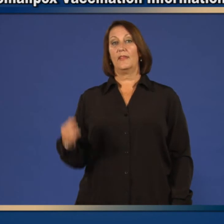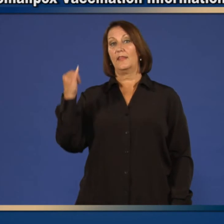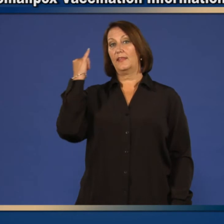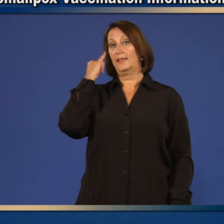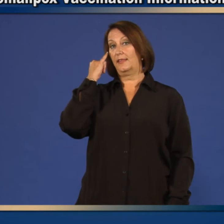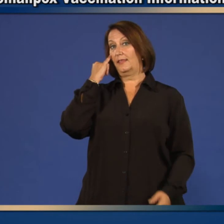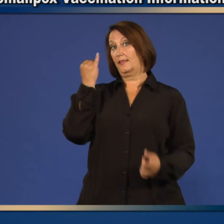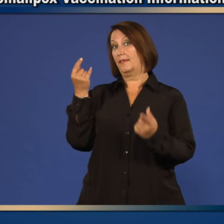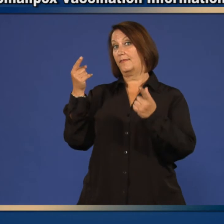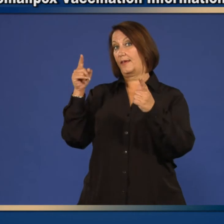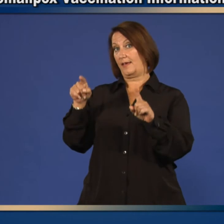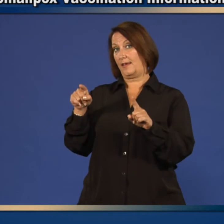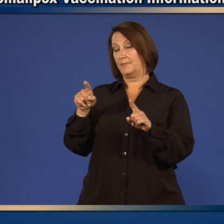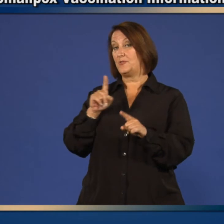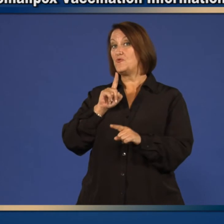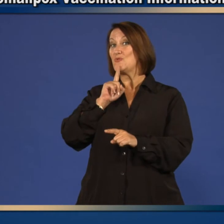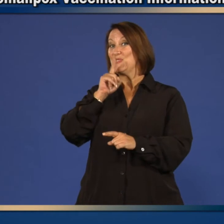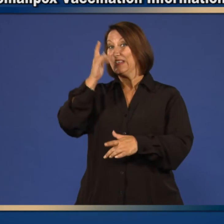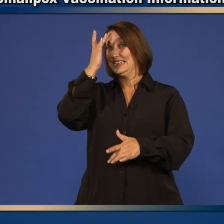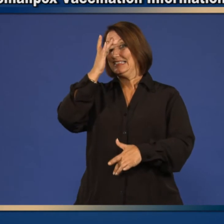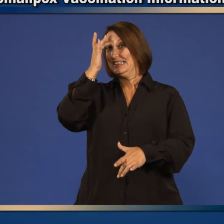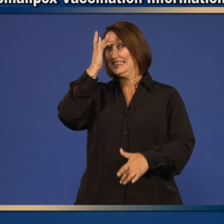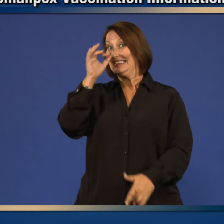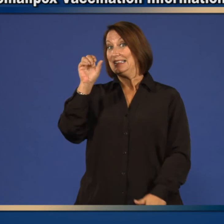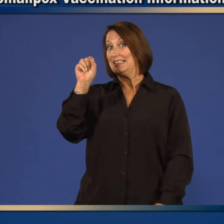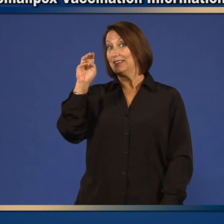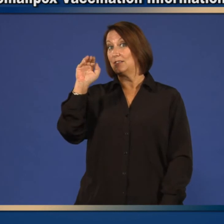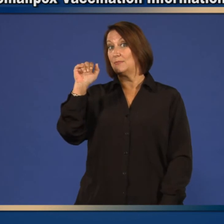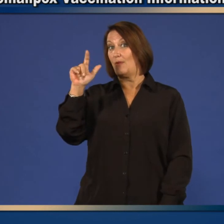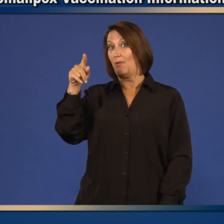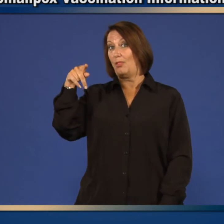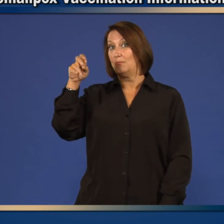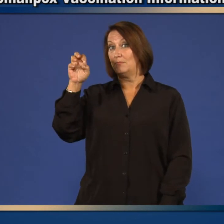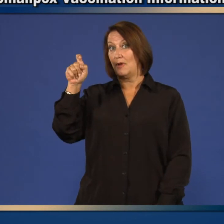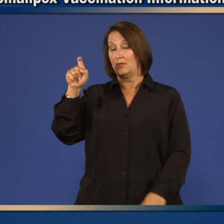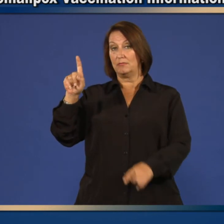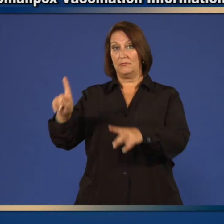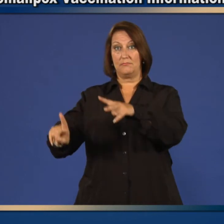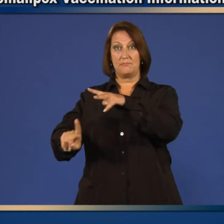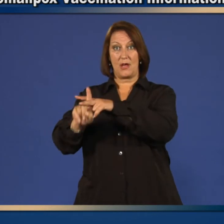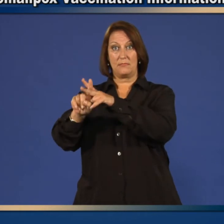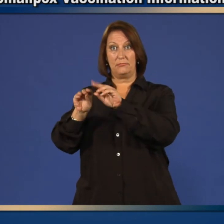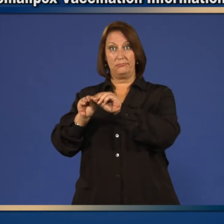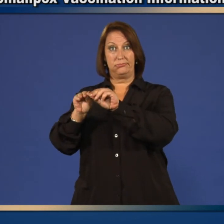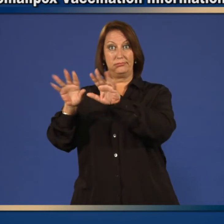If there were ever a case of smallpox, would pregnant women be vaccinated?